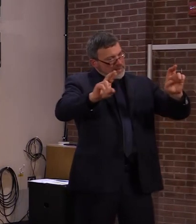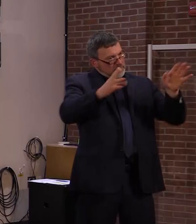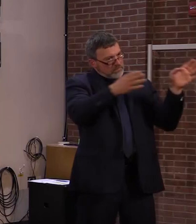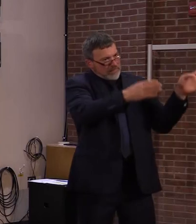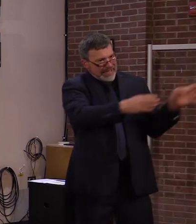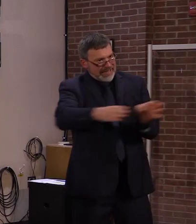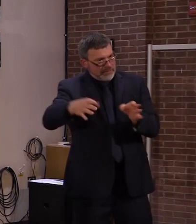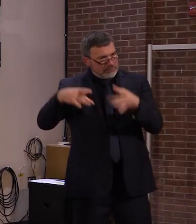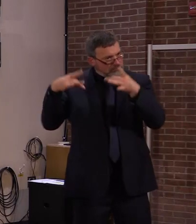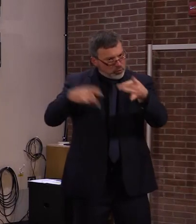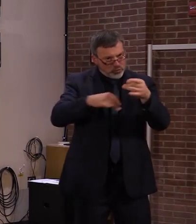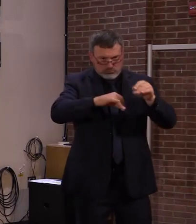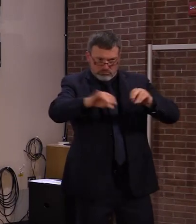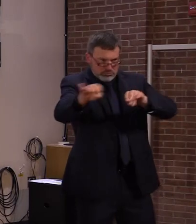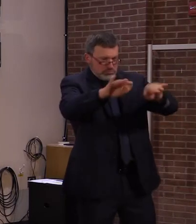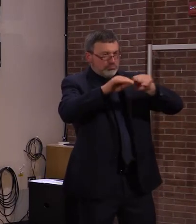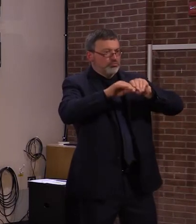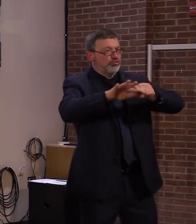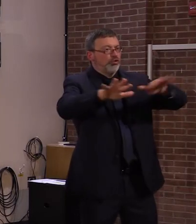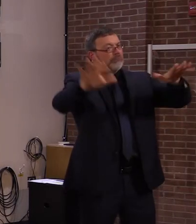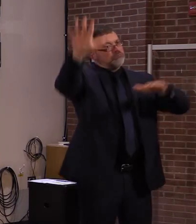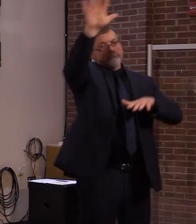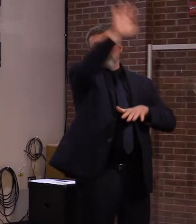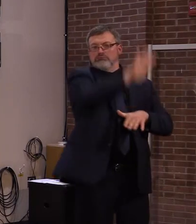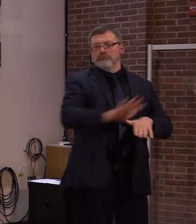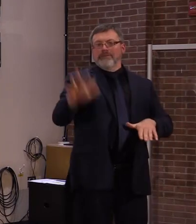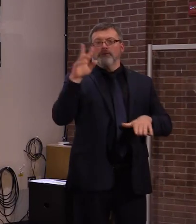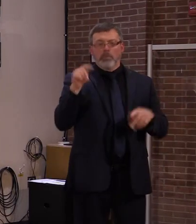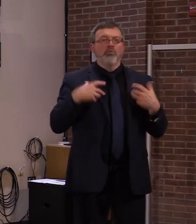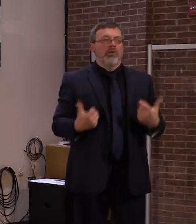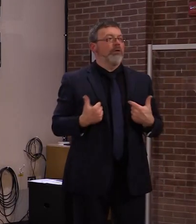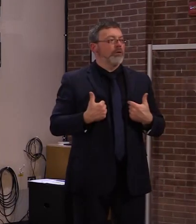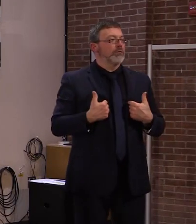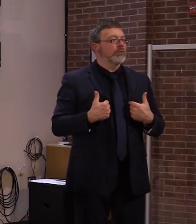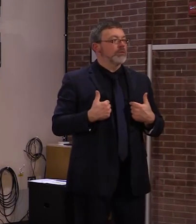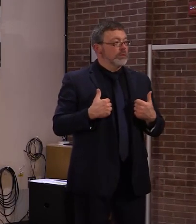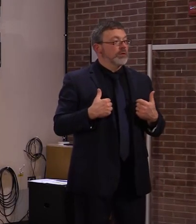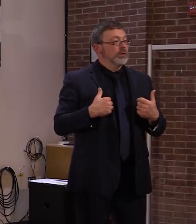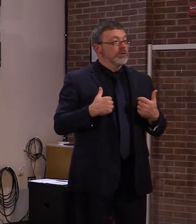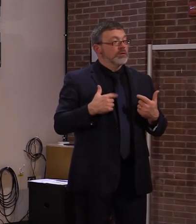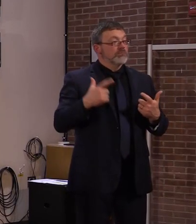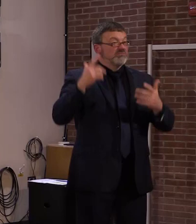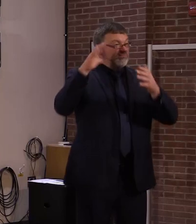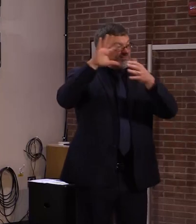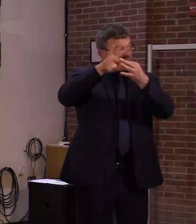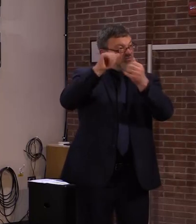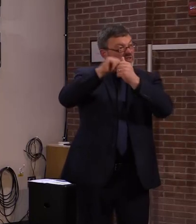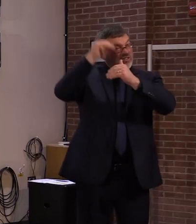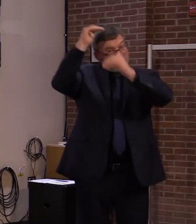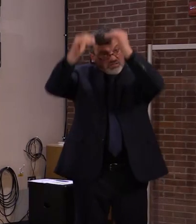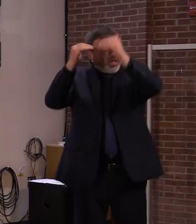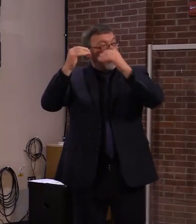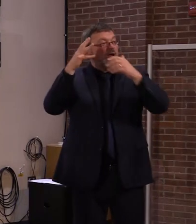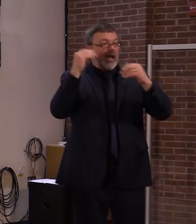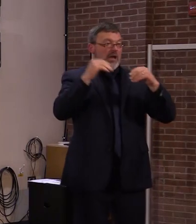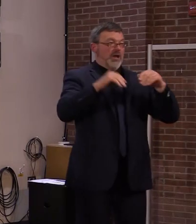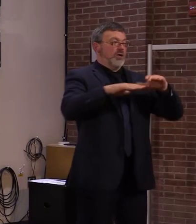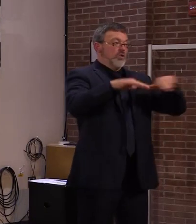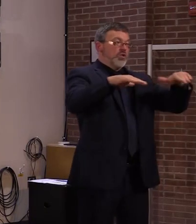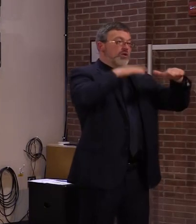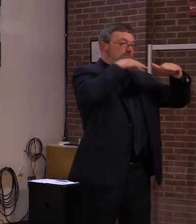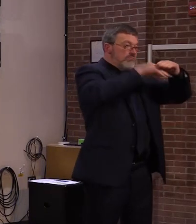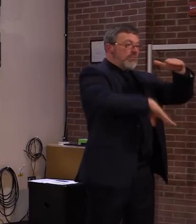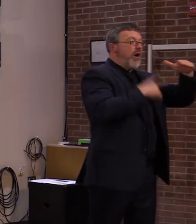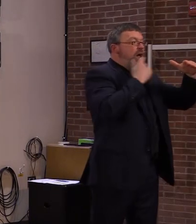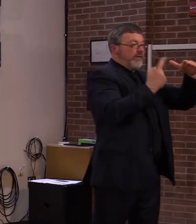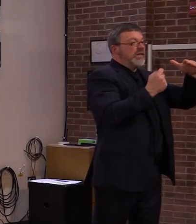that as I cited, we have both the adult vaccination and booster and the kid booster sites going